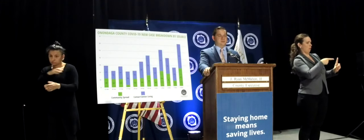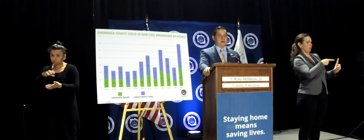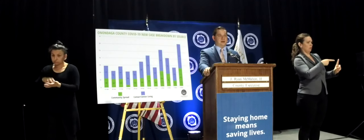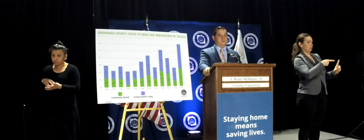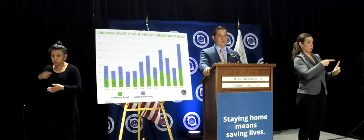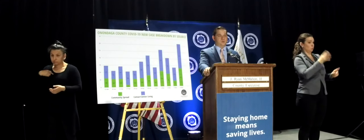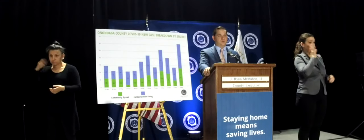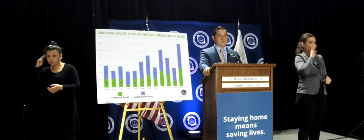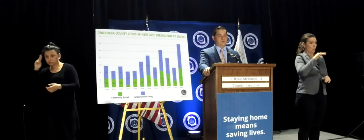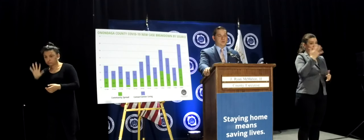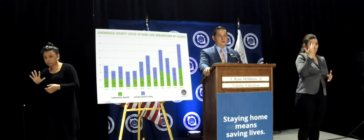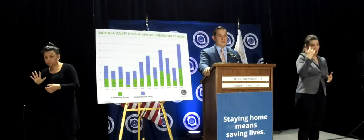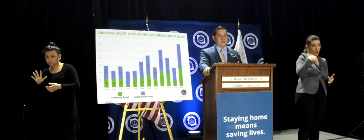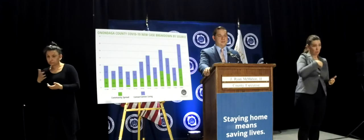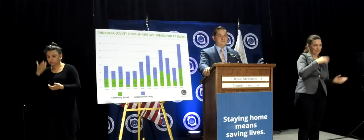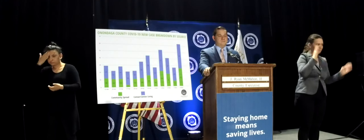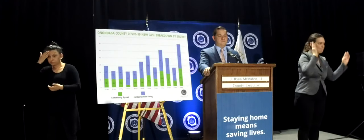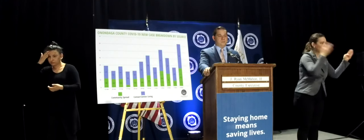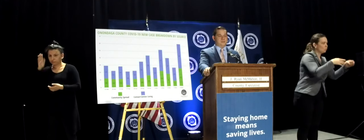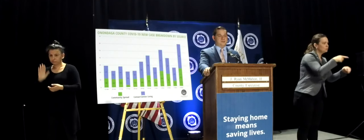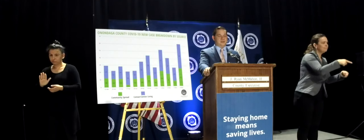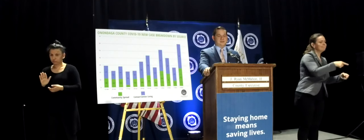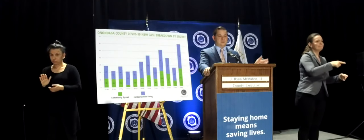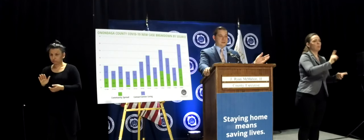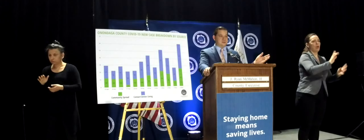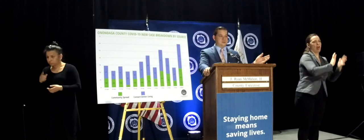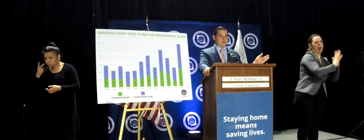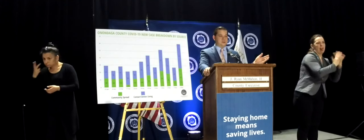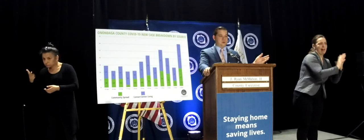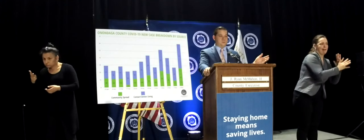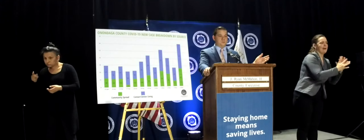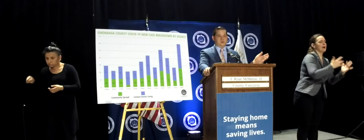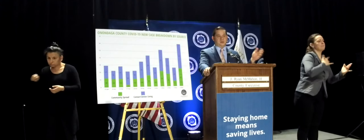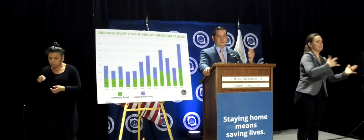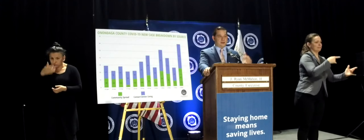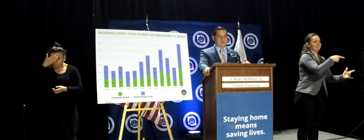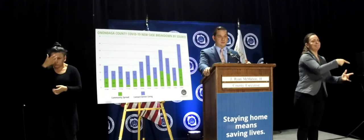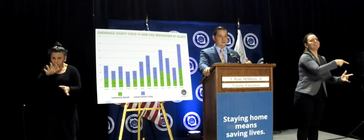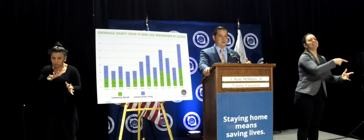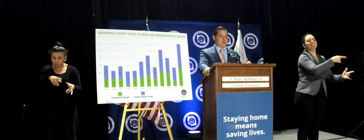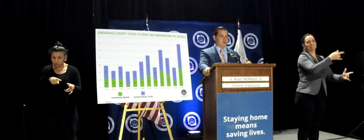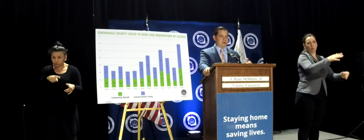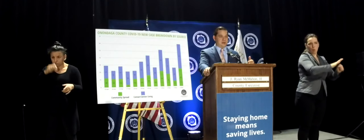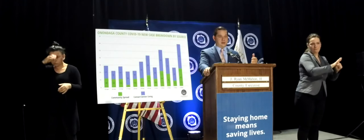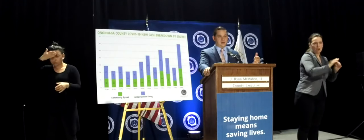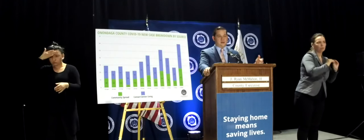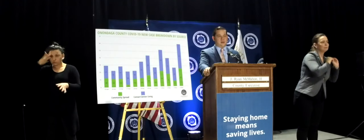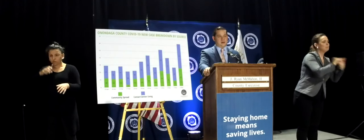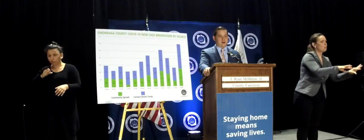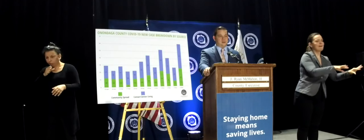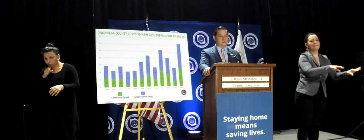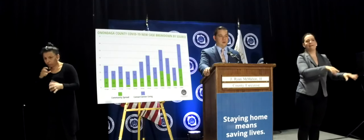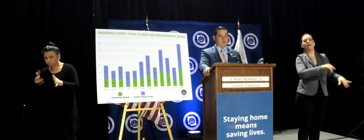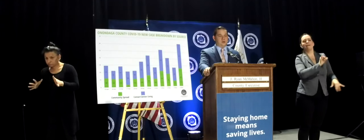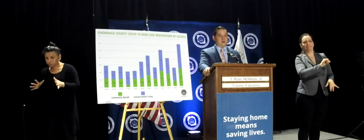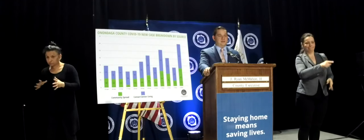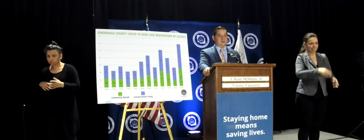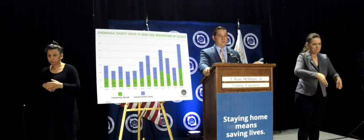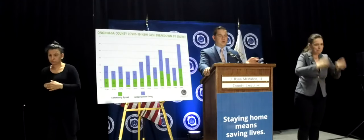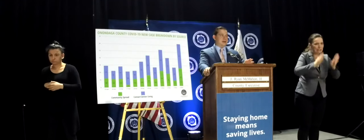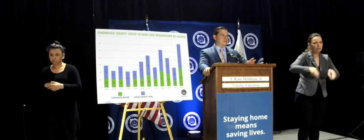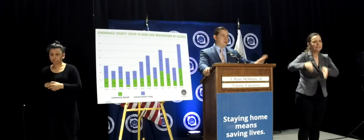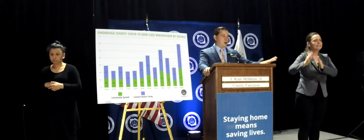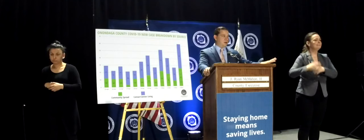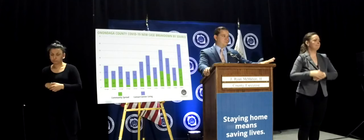of asymptomatic folks. The state's still testing nursing homes. They're getting positives every day. So at